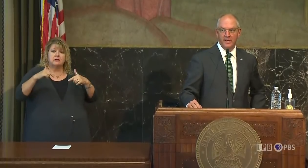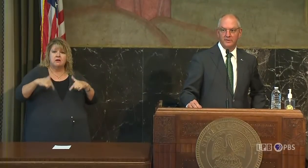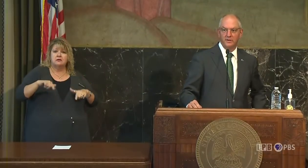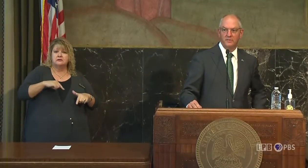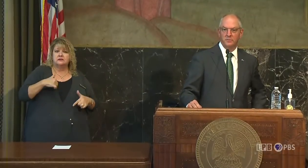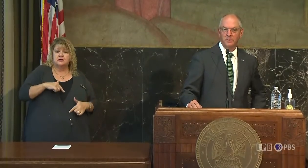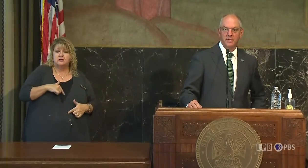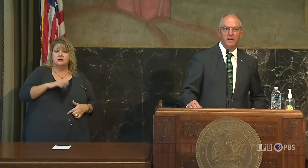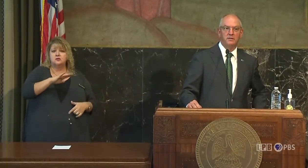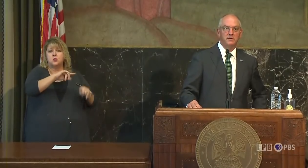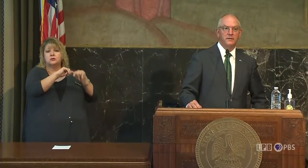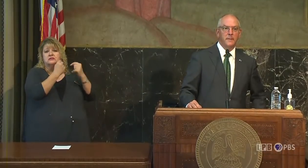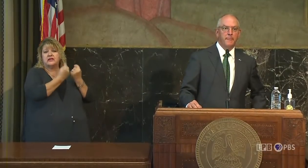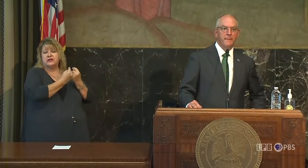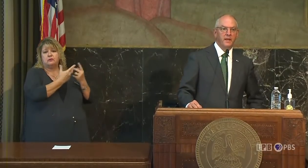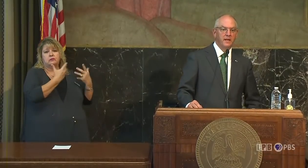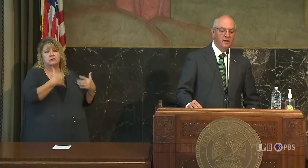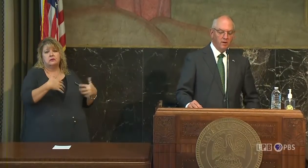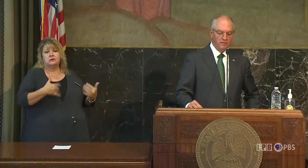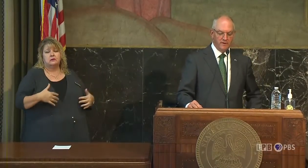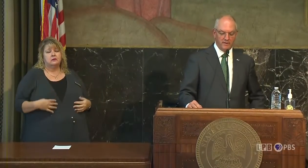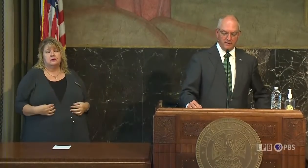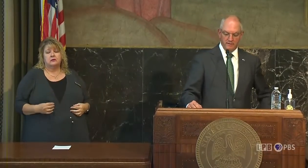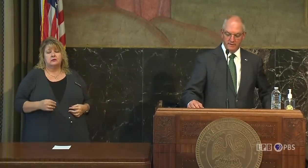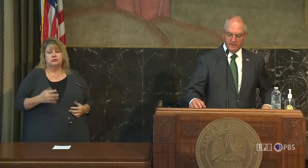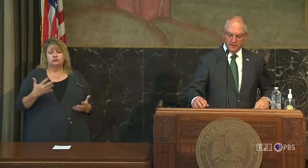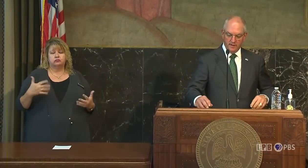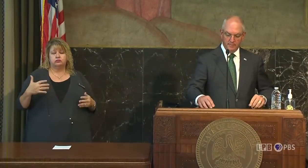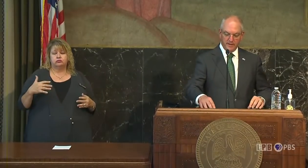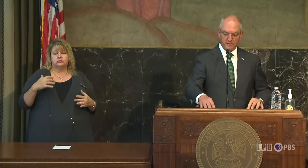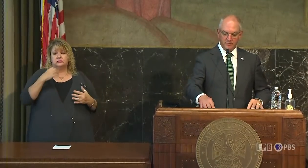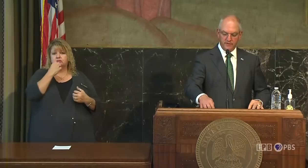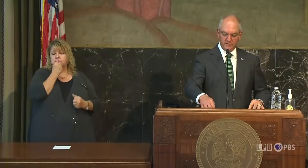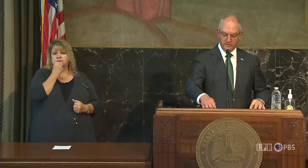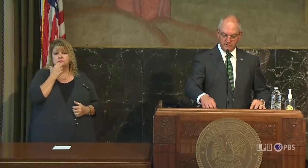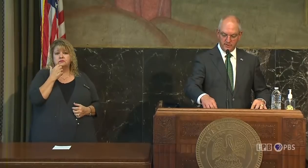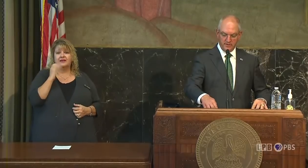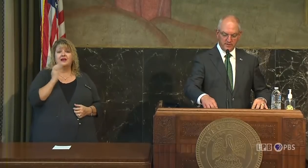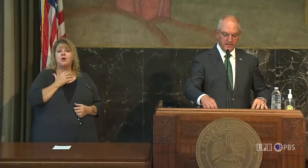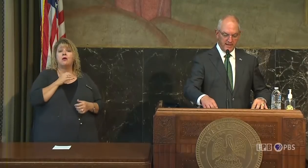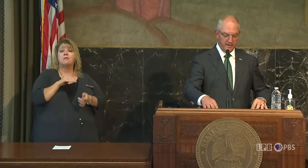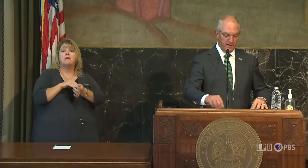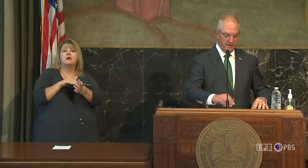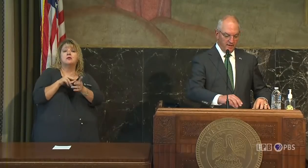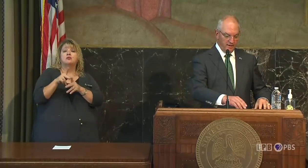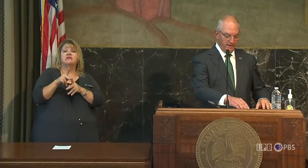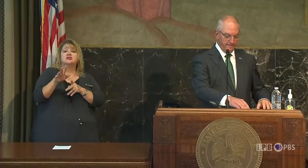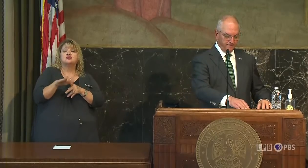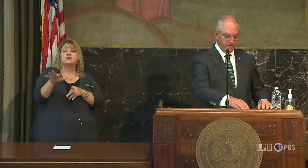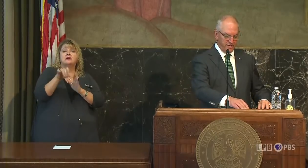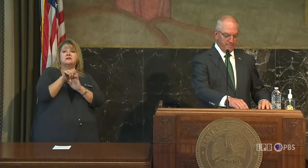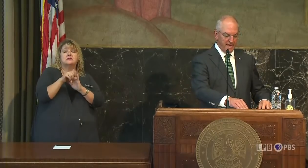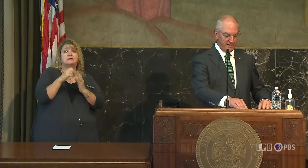at the LDH and the Office of Public Health, and then all of our medical professionals around the state.